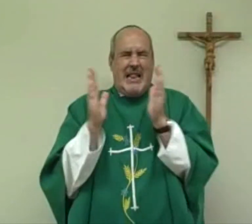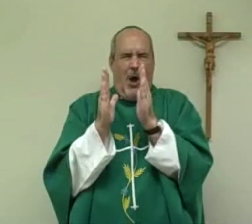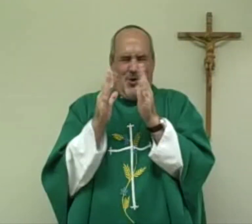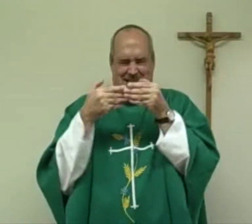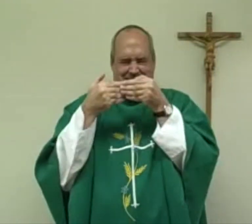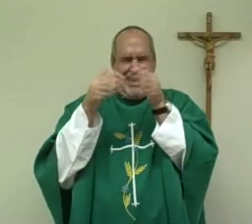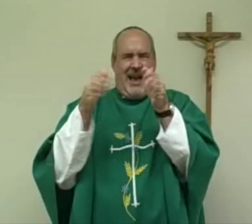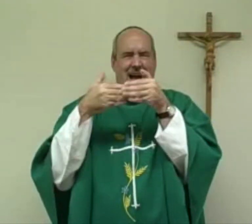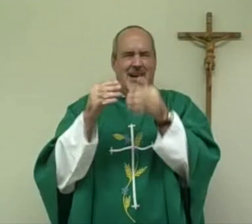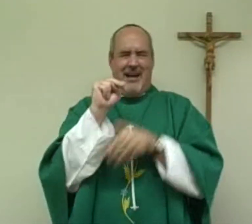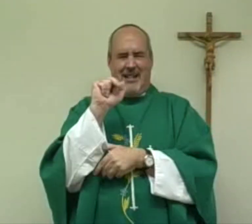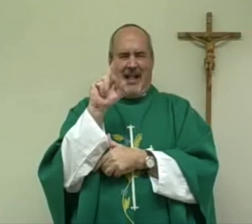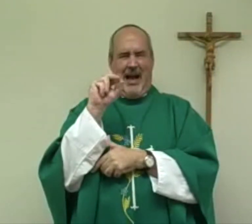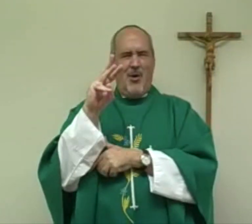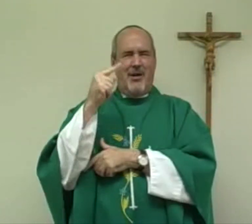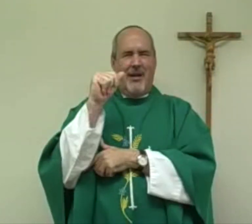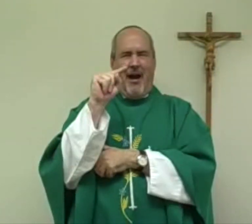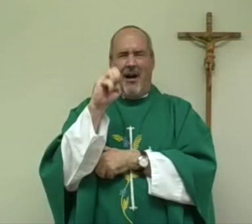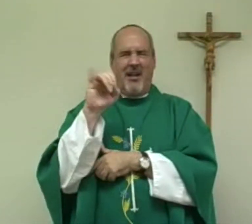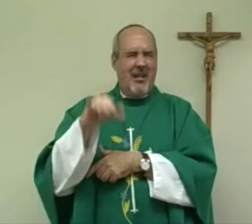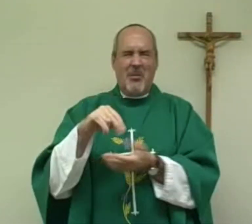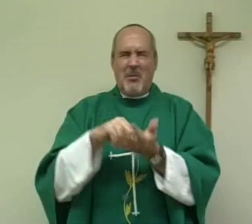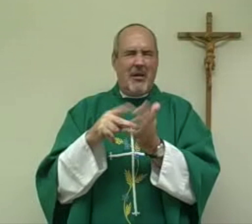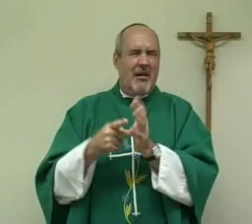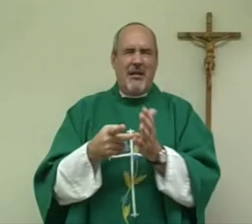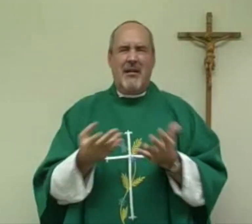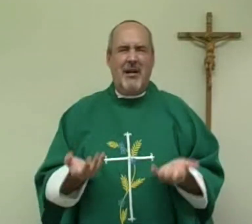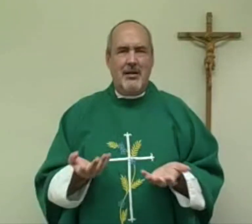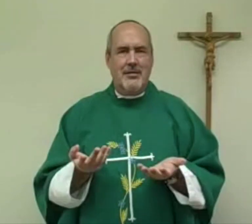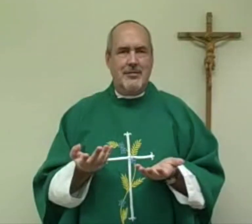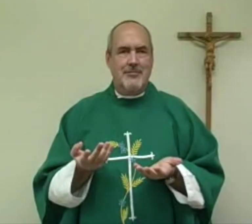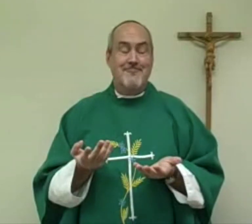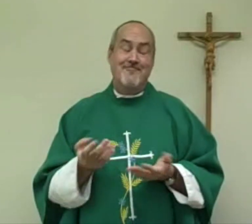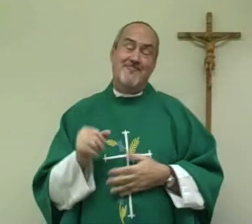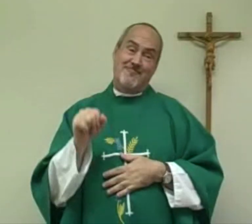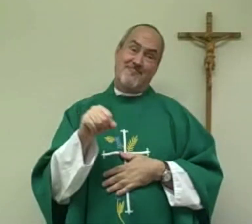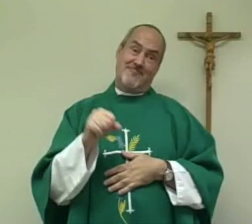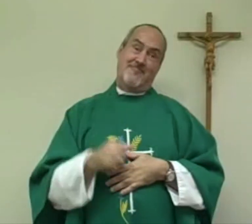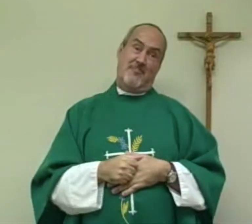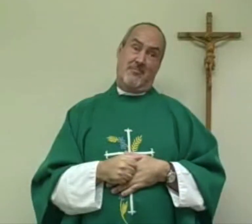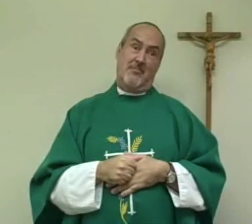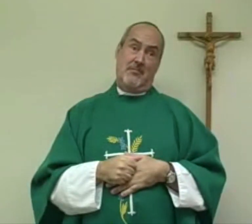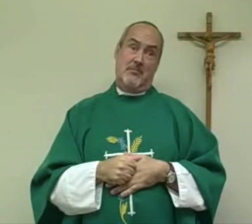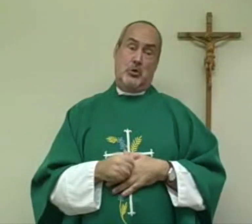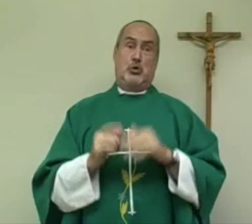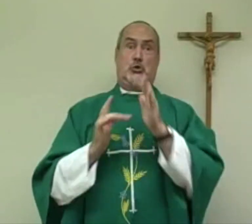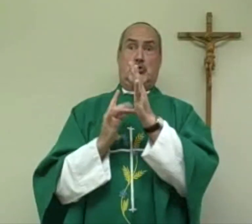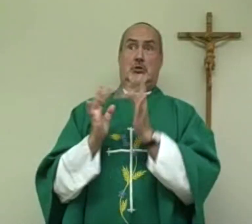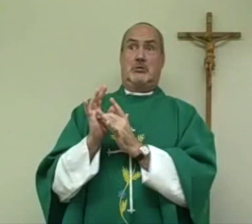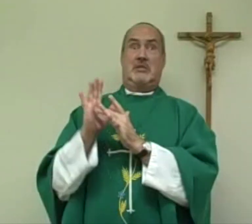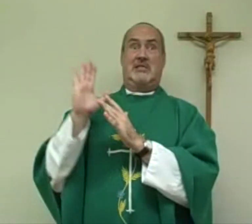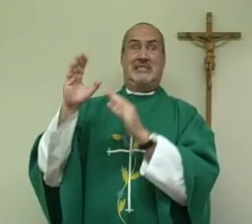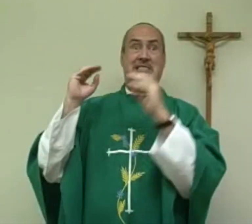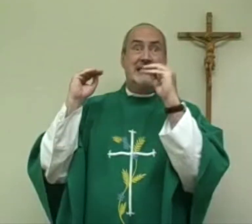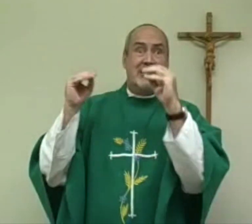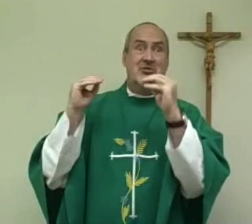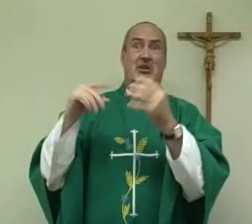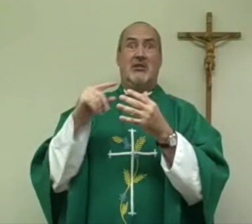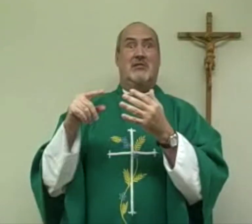Now, as far as I go, I'm thinking, what does that narrow gate mean? Well,